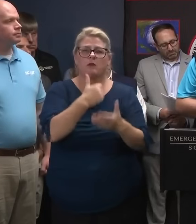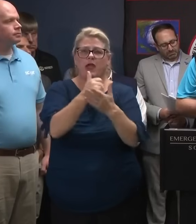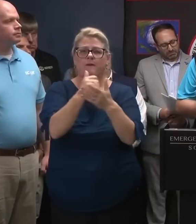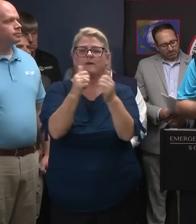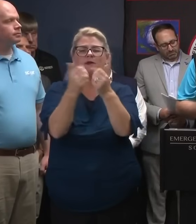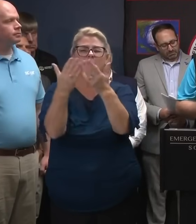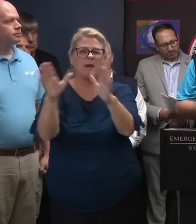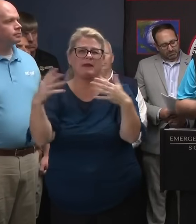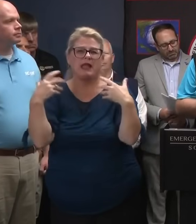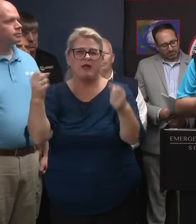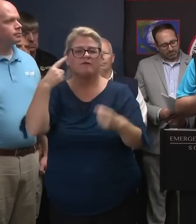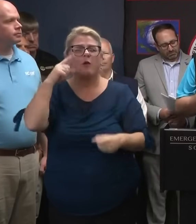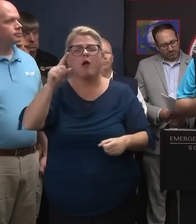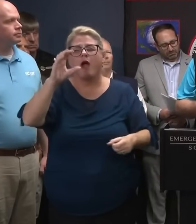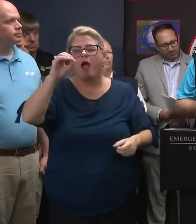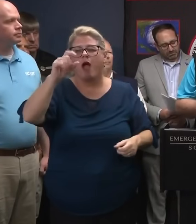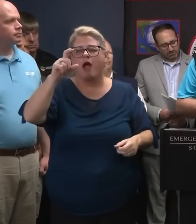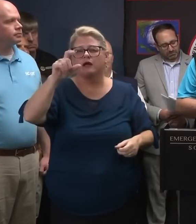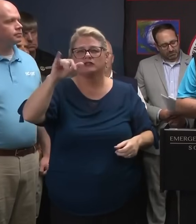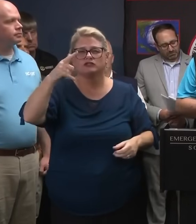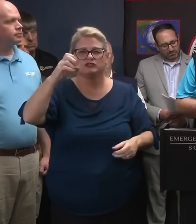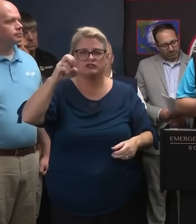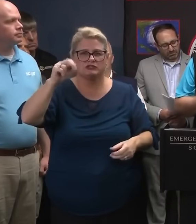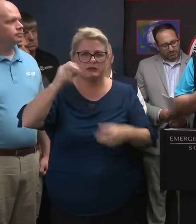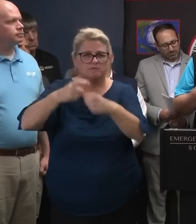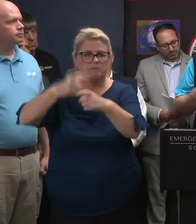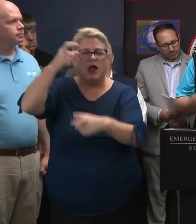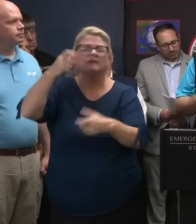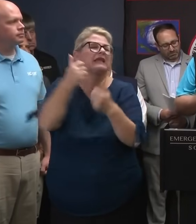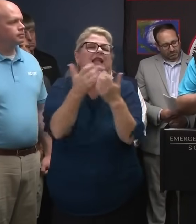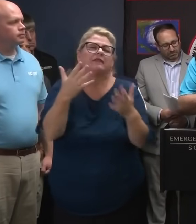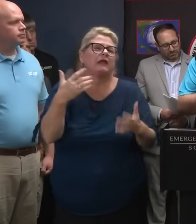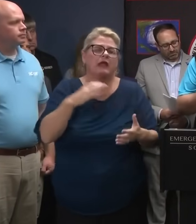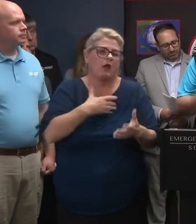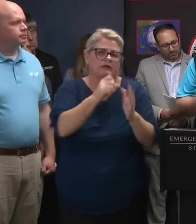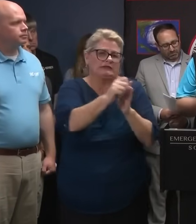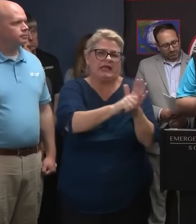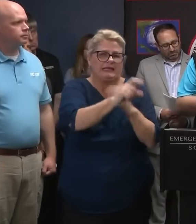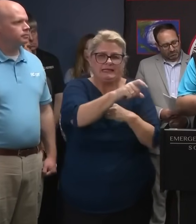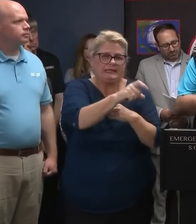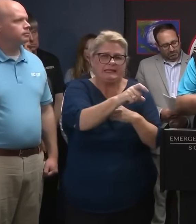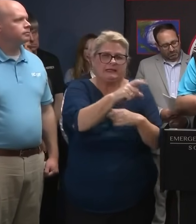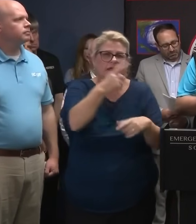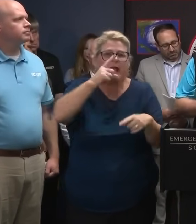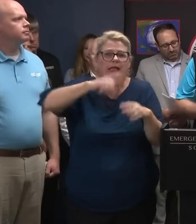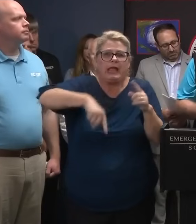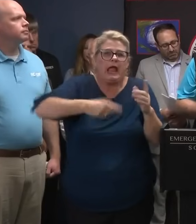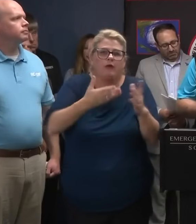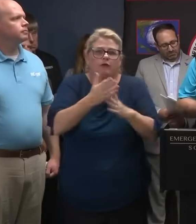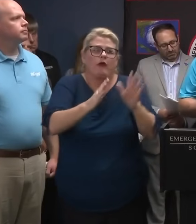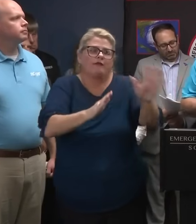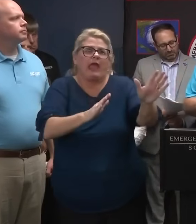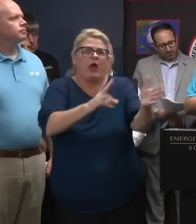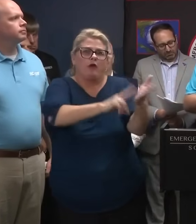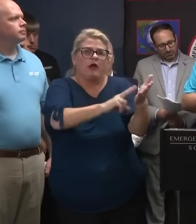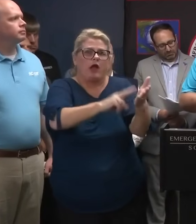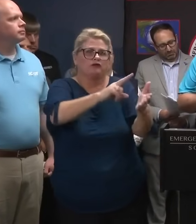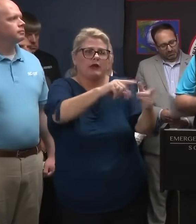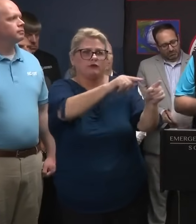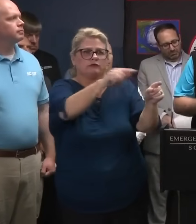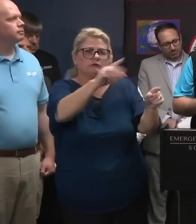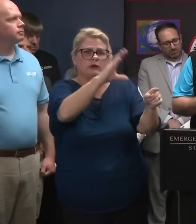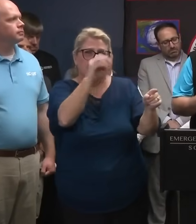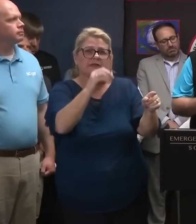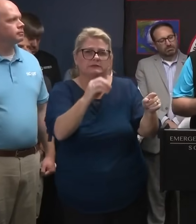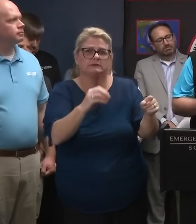public health on oxygen bottles, anything that the state really requires and needs that they can't really, through their robust contracting system. And many